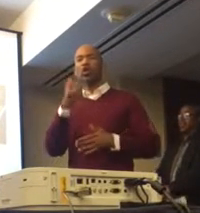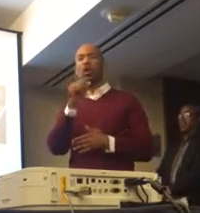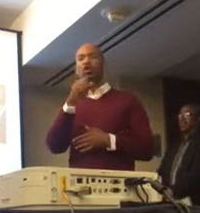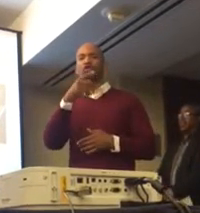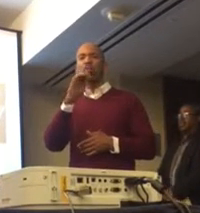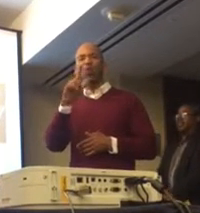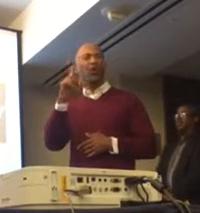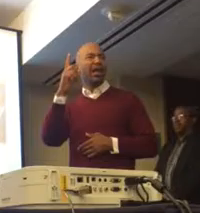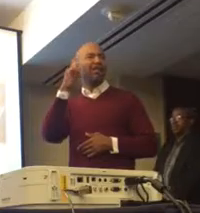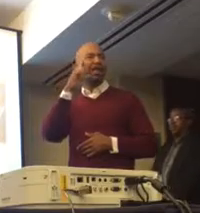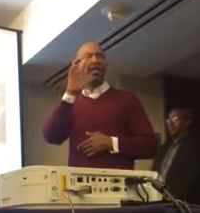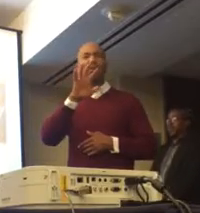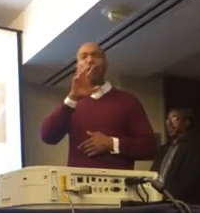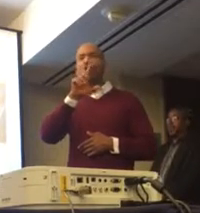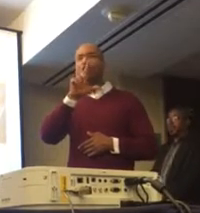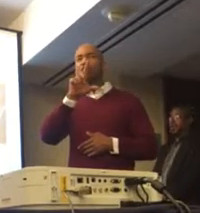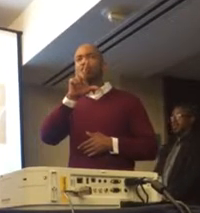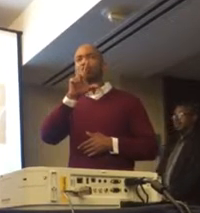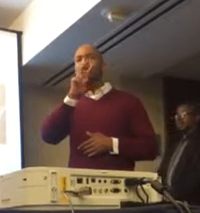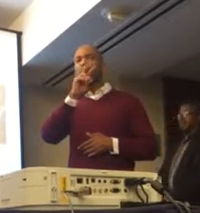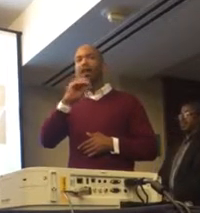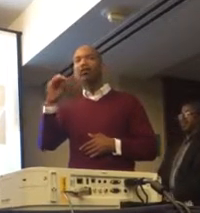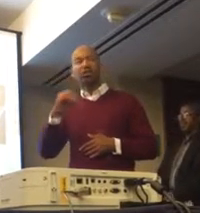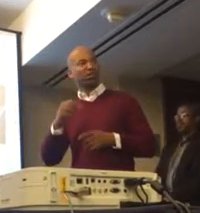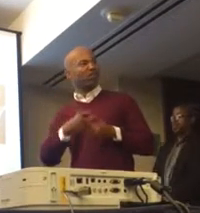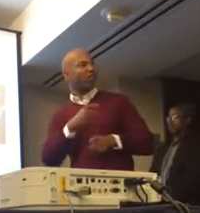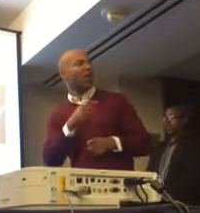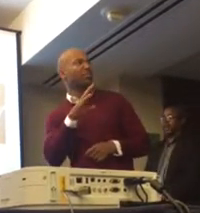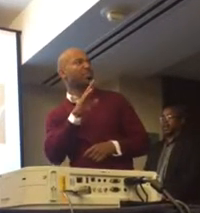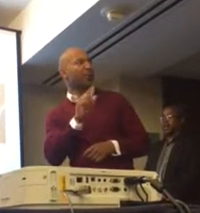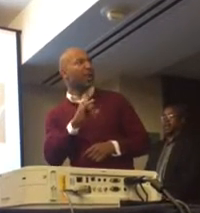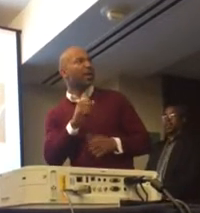2000s. And it's from the Bay Area. Is he? I just learned something.